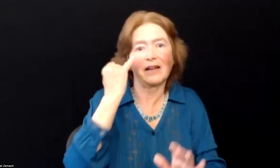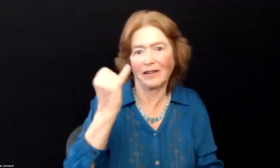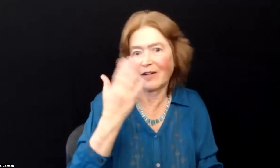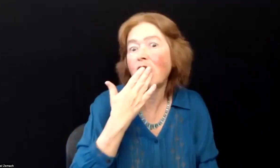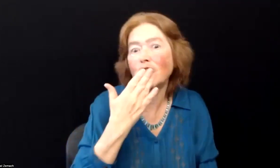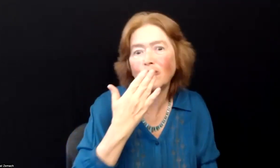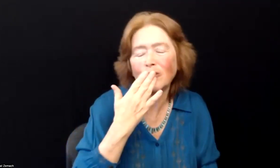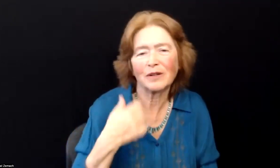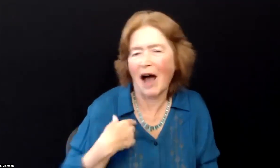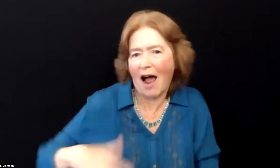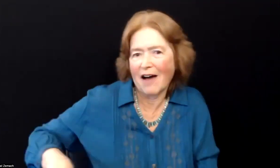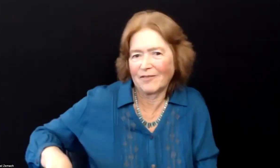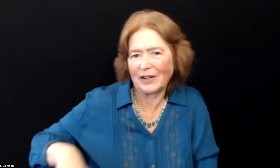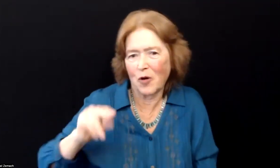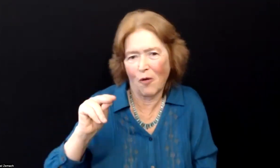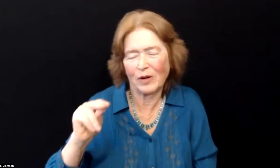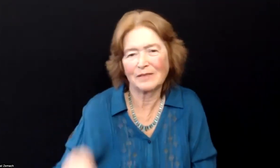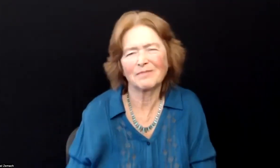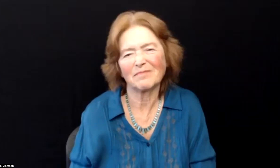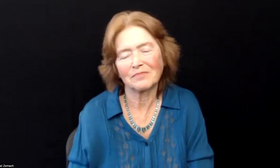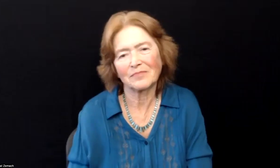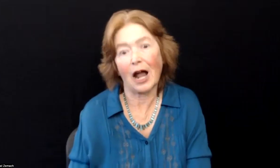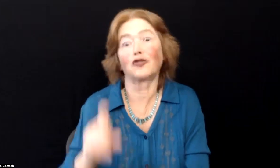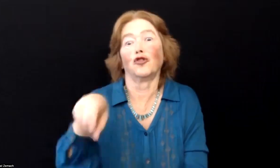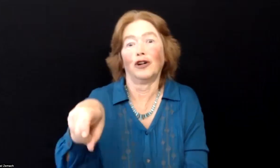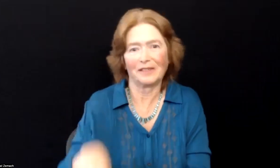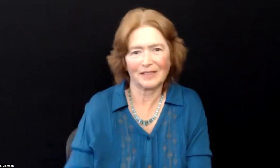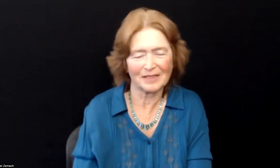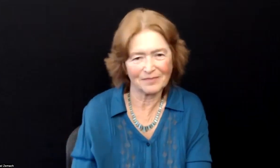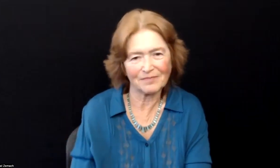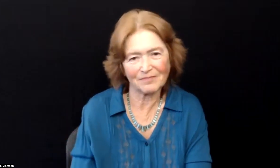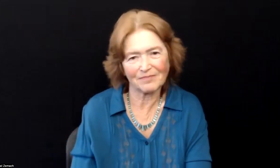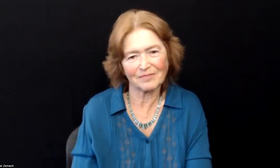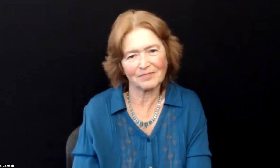That's a very good idea. I have not pursued that, and I should.